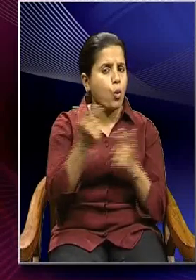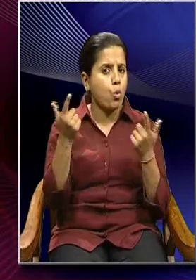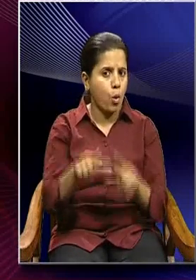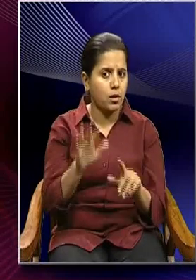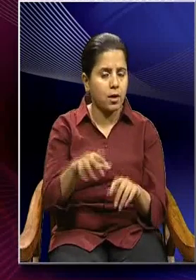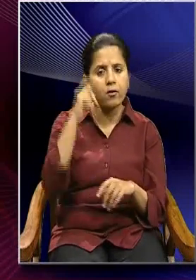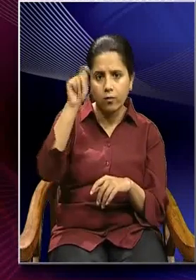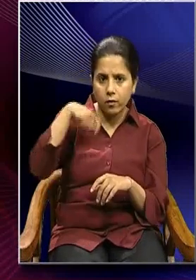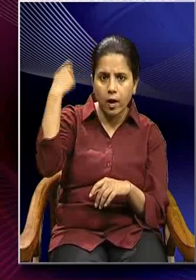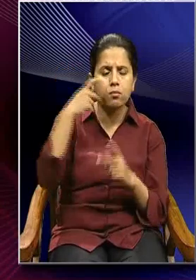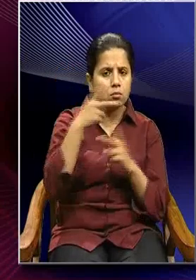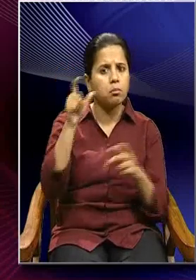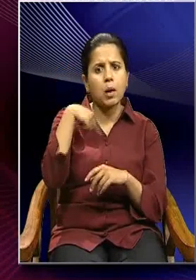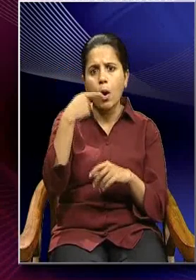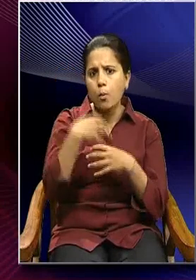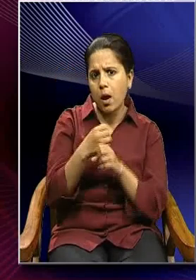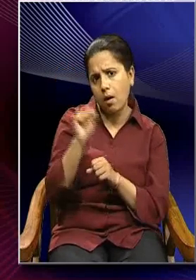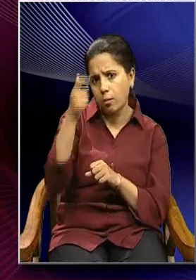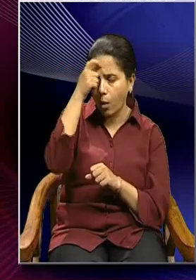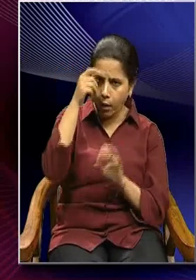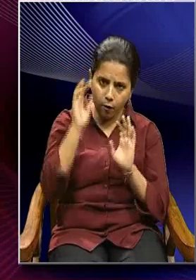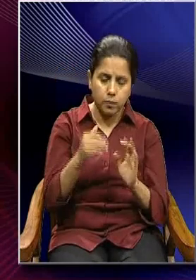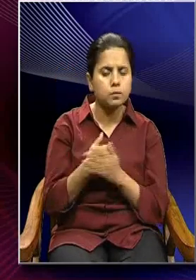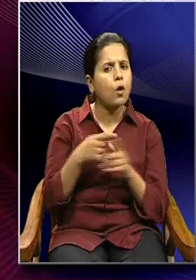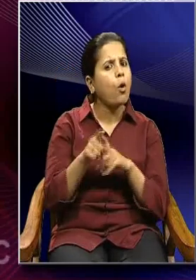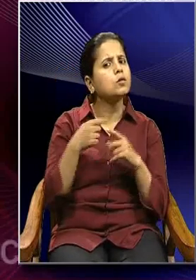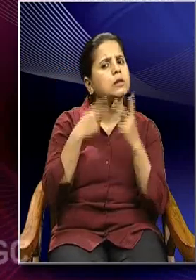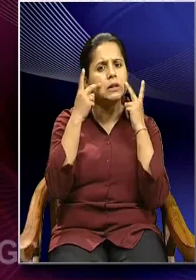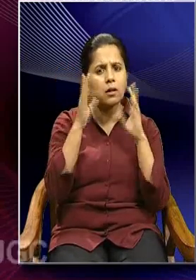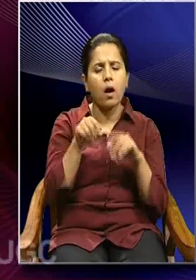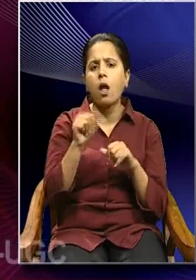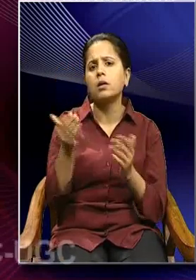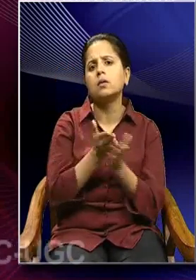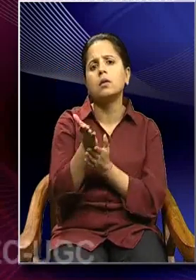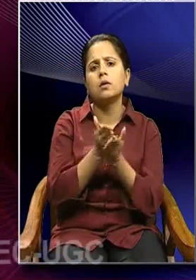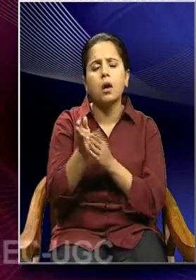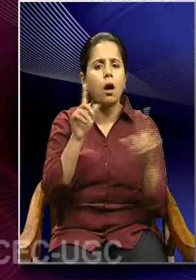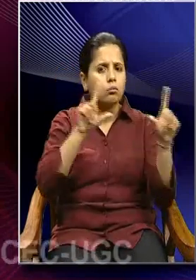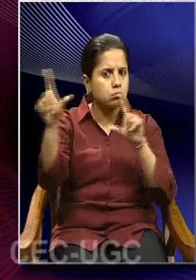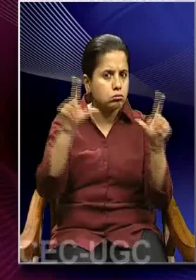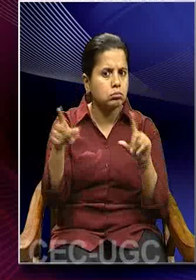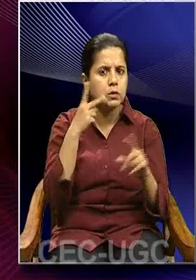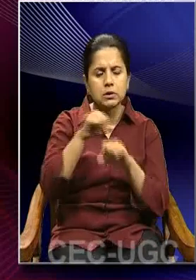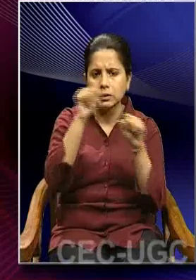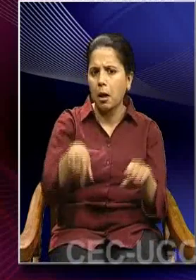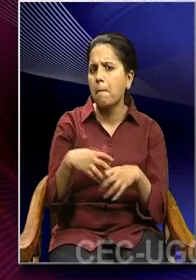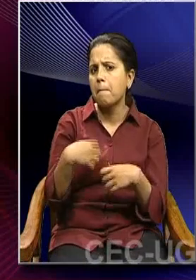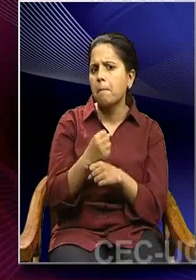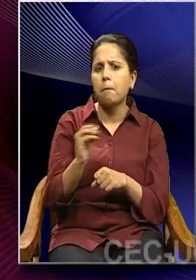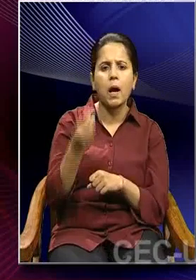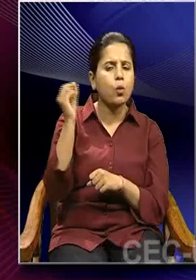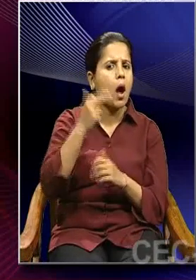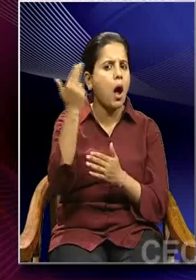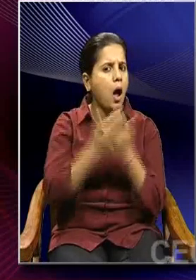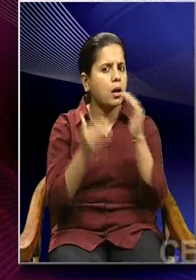the filmmakers as well. Then we also see that the kind of alternative exhibition system could not be developed for the art house